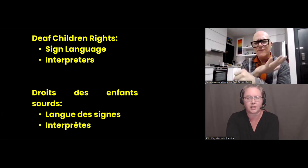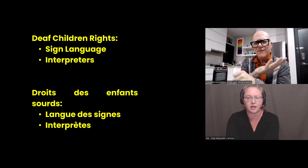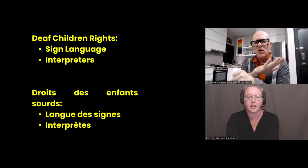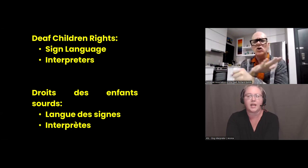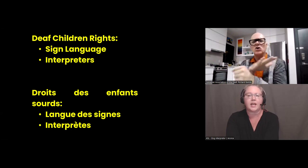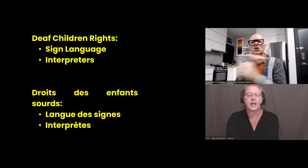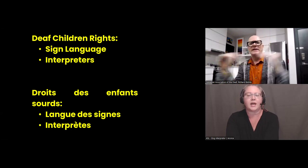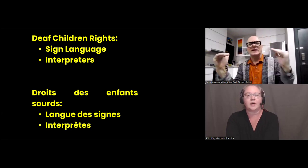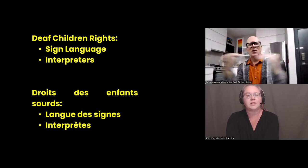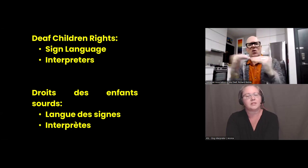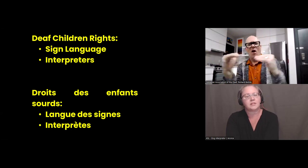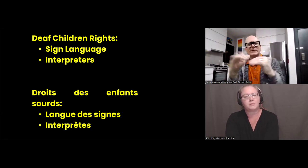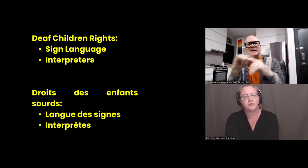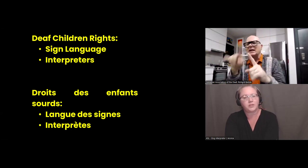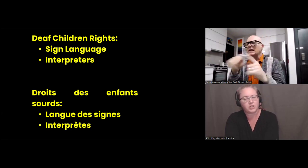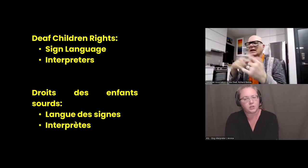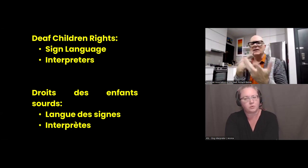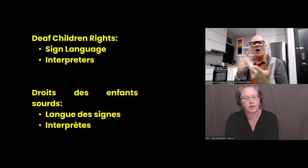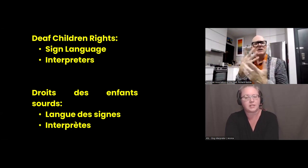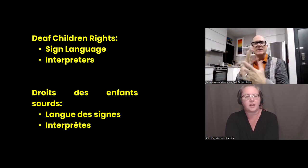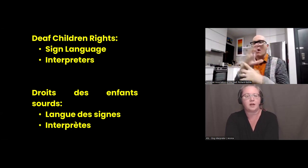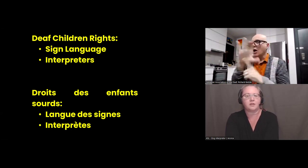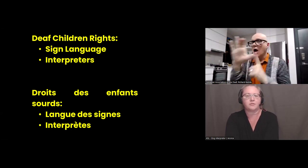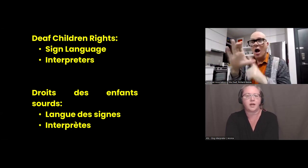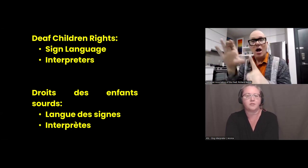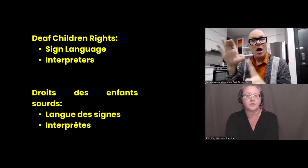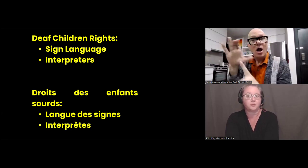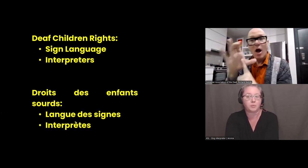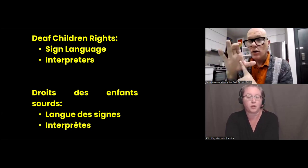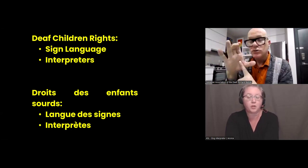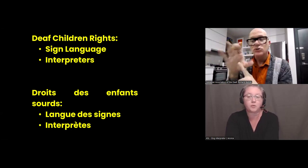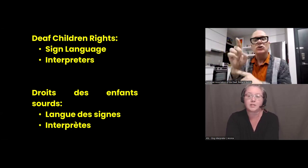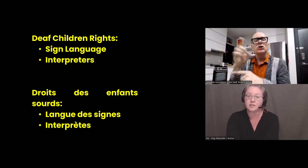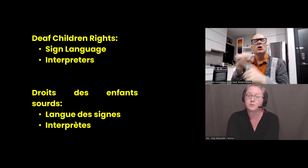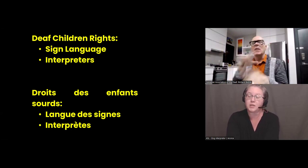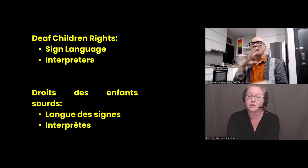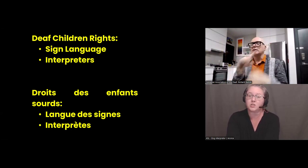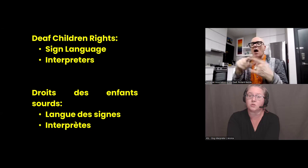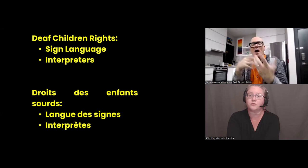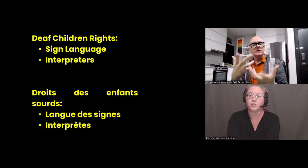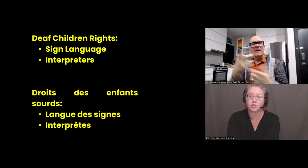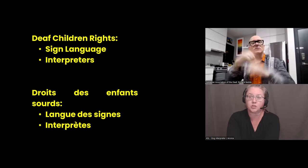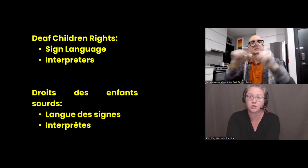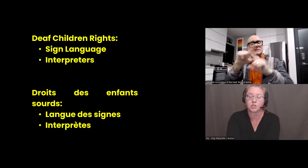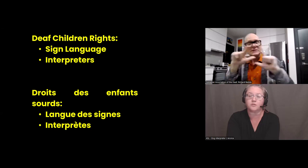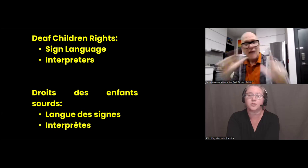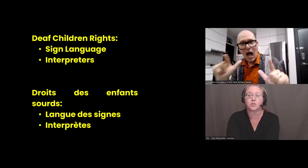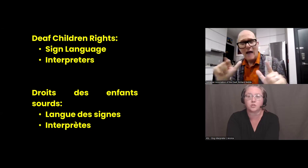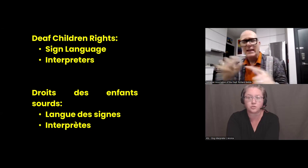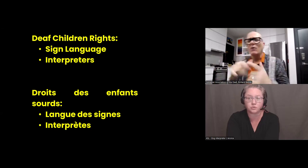there. It doesn't speak fully to the rights of deaf people all over, but it does speak to full inclusion, full cultural